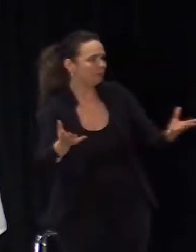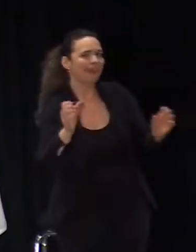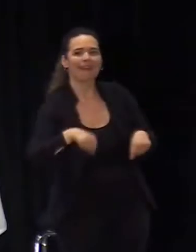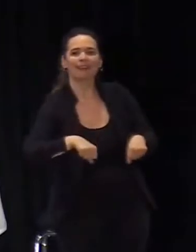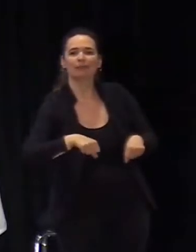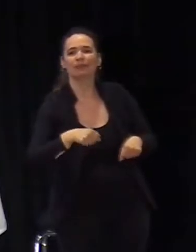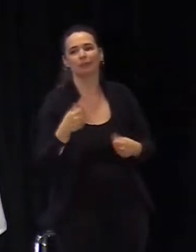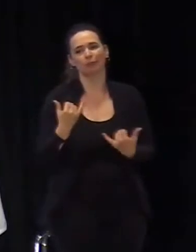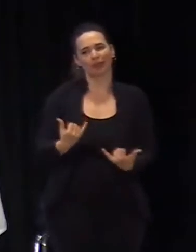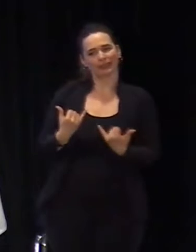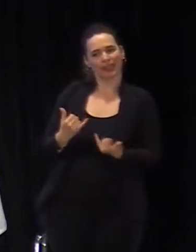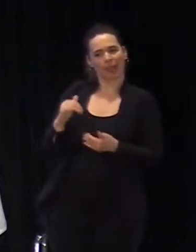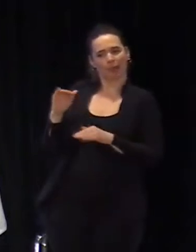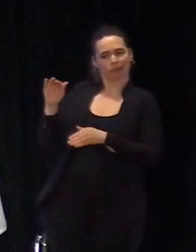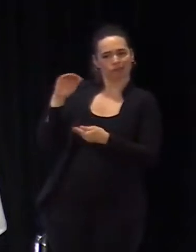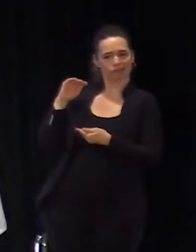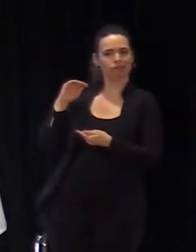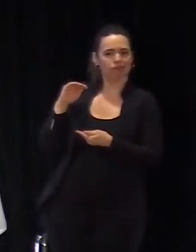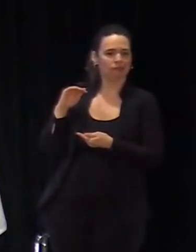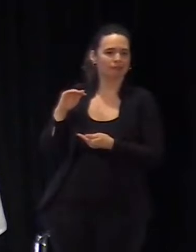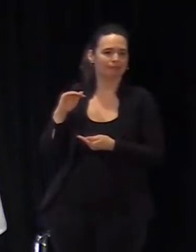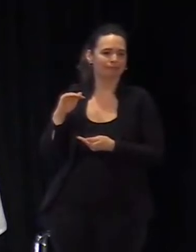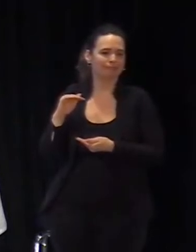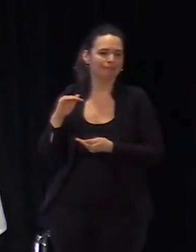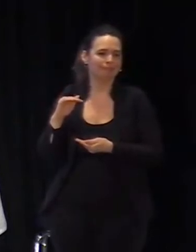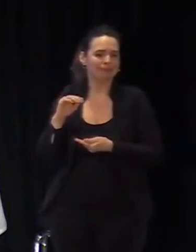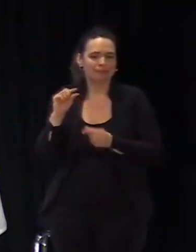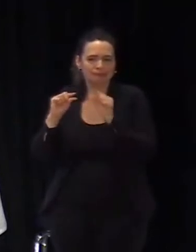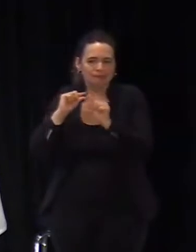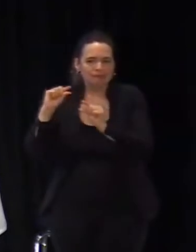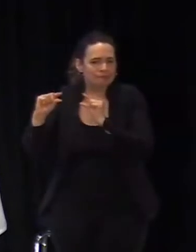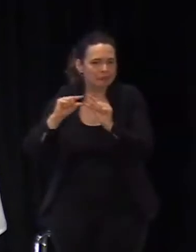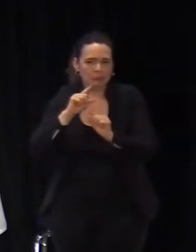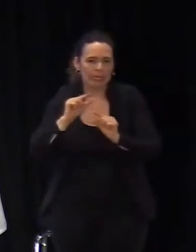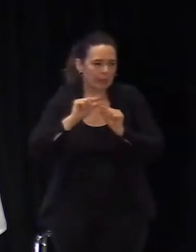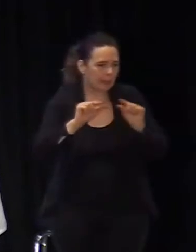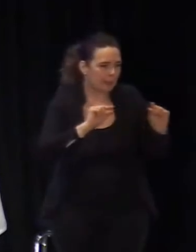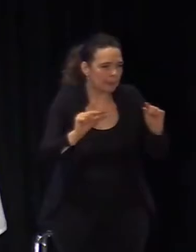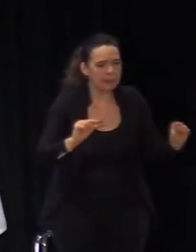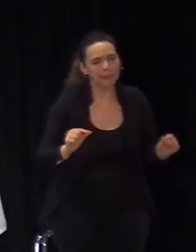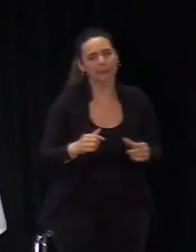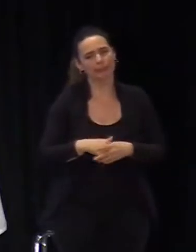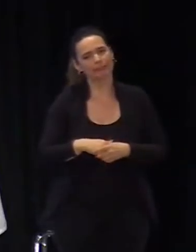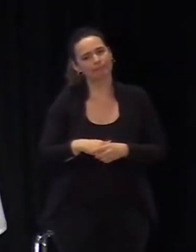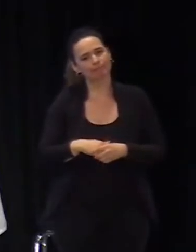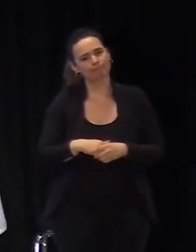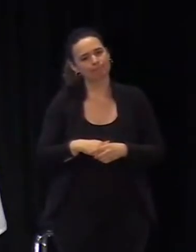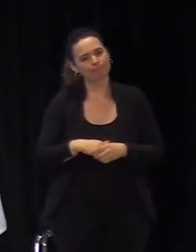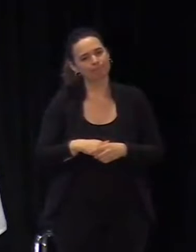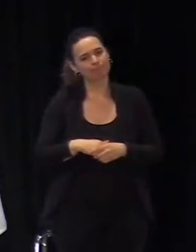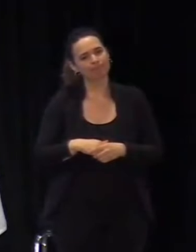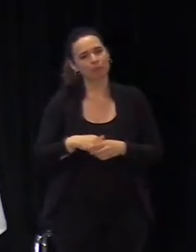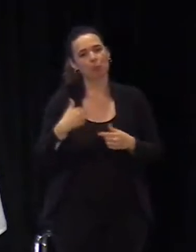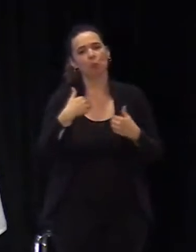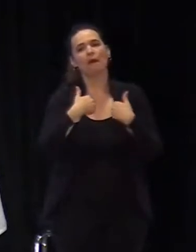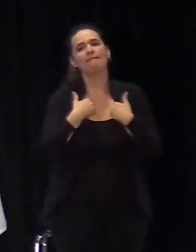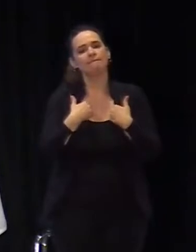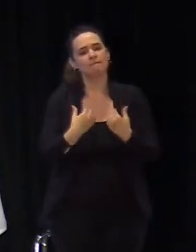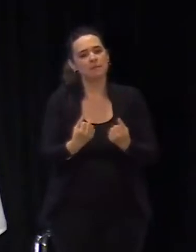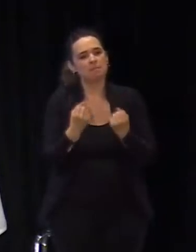to get through these lists fast. We still have thousands and thousands of